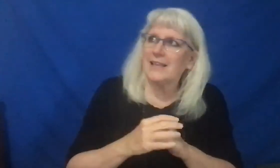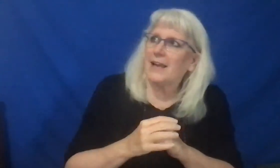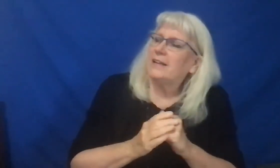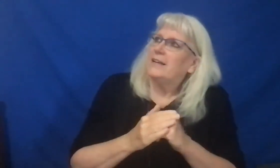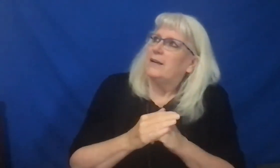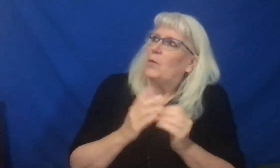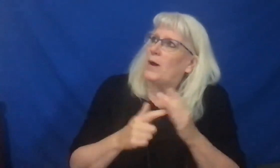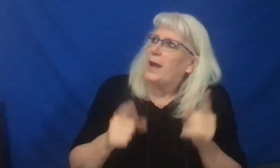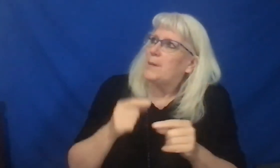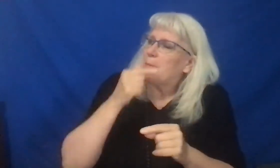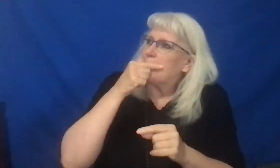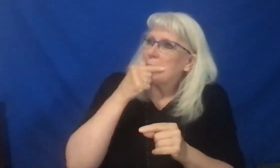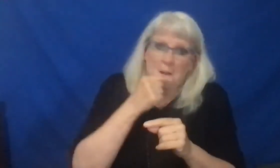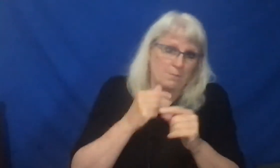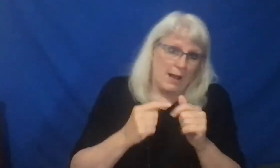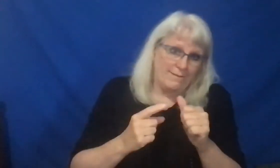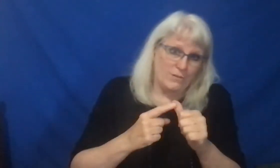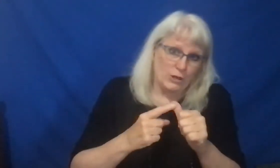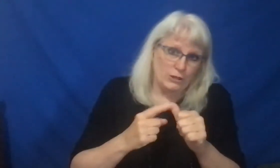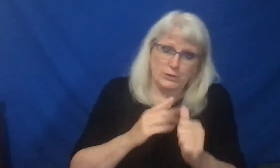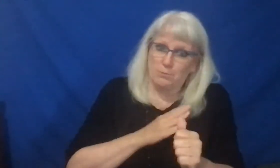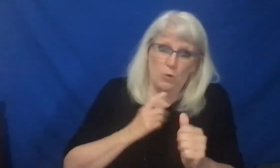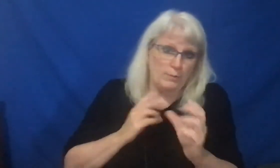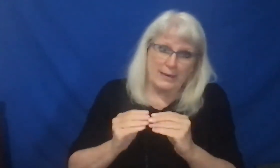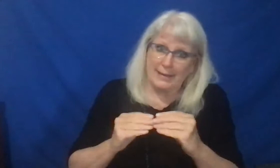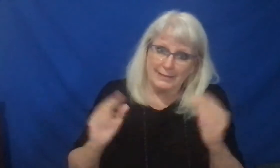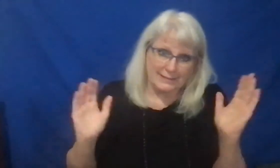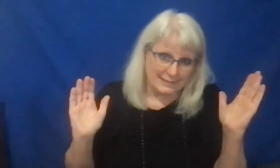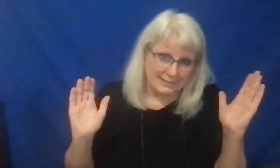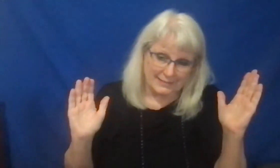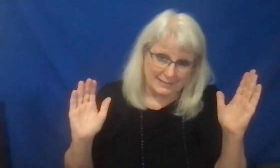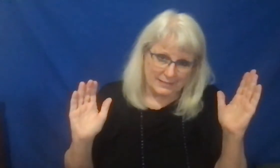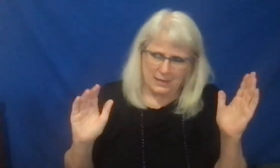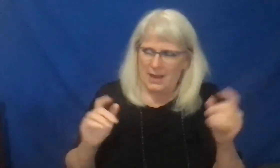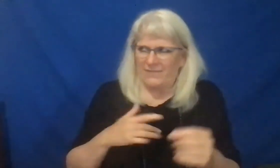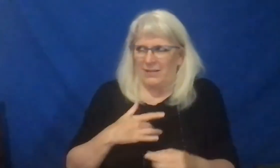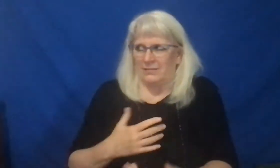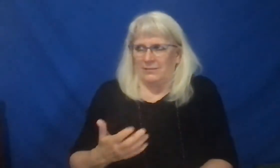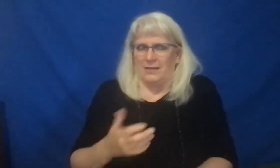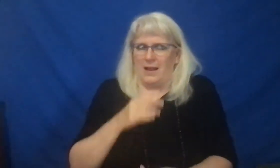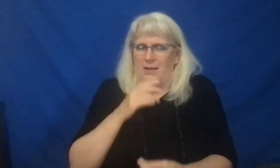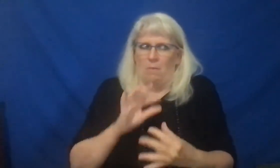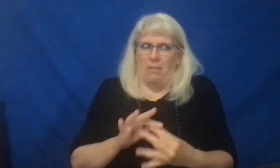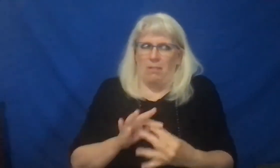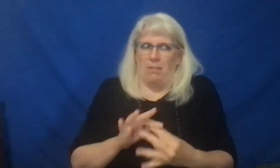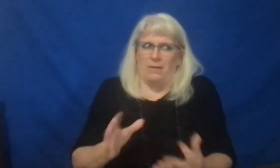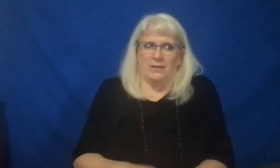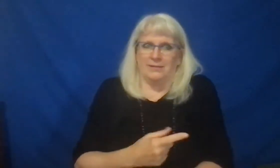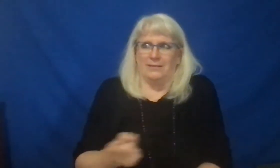really my very first board meeting. Again, I'm going, I don't belong here. And the very first thing that we do